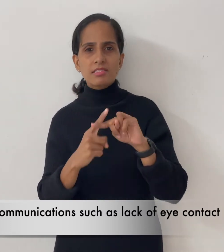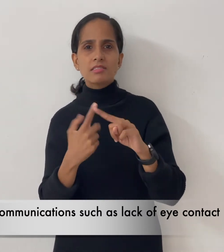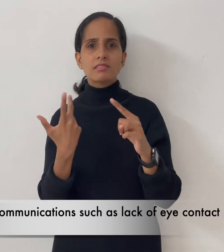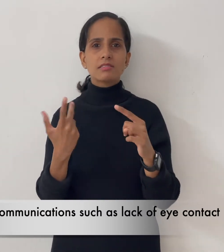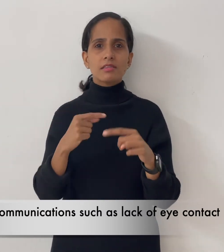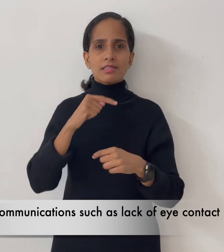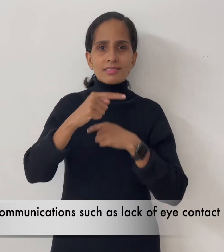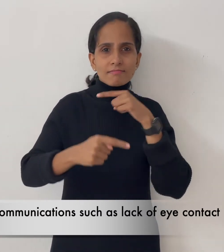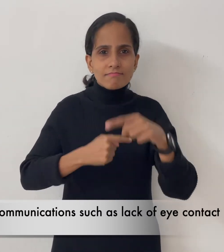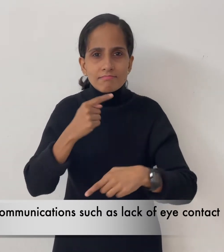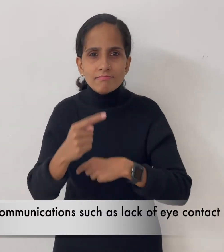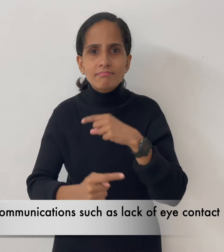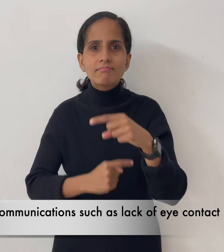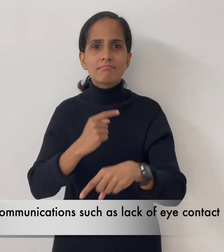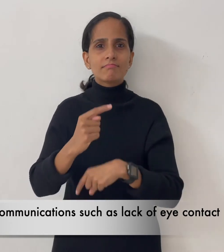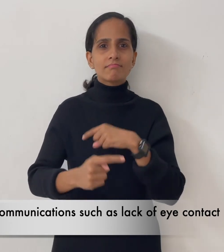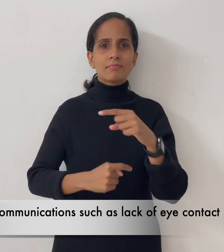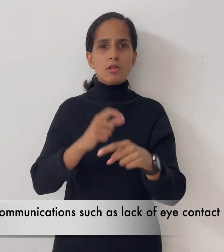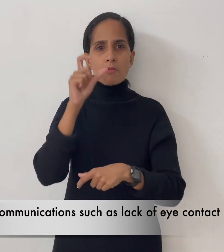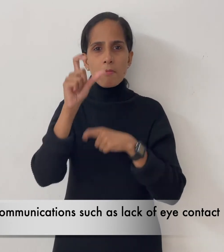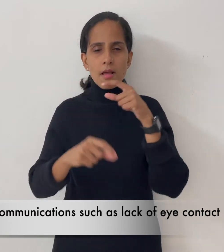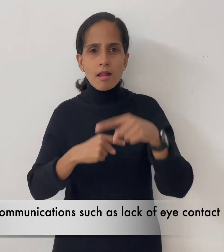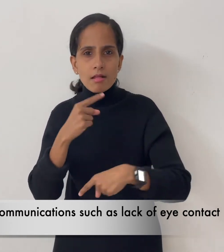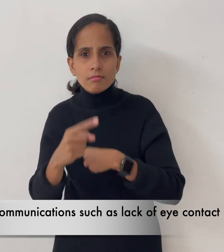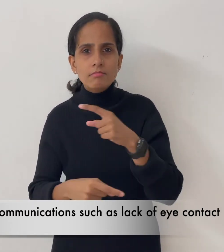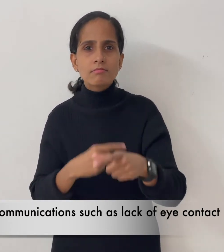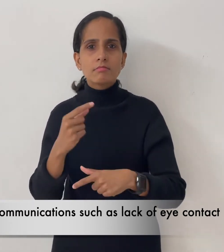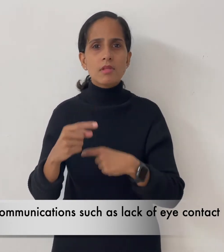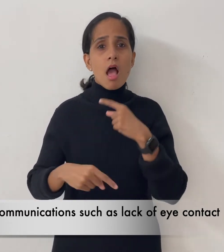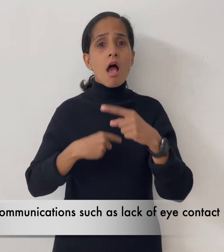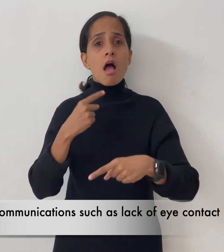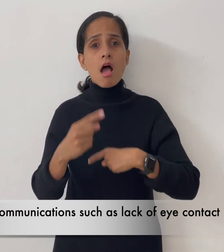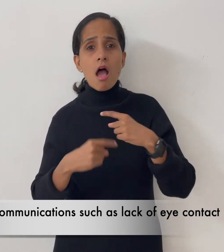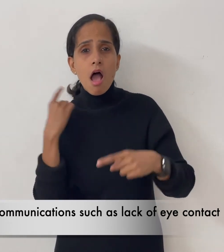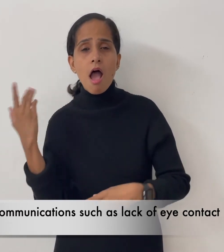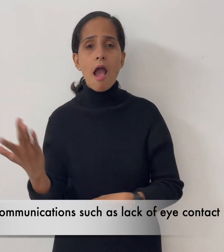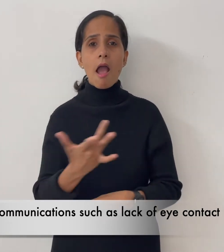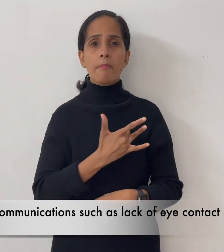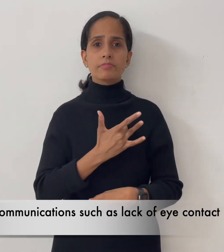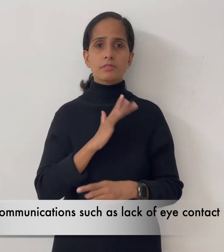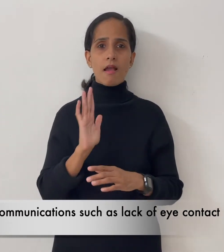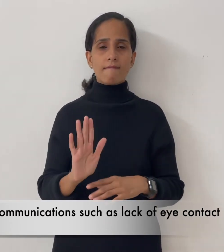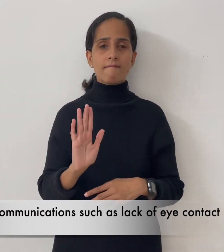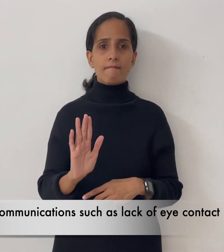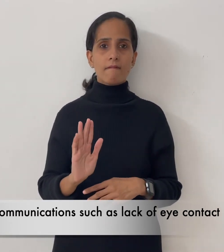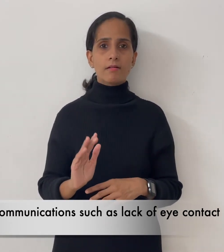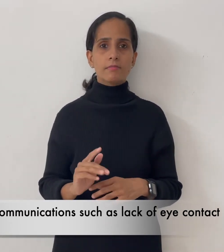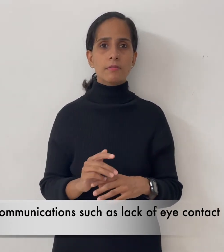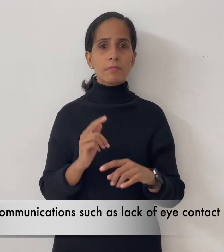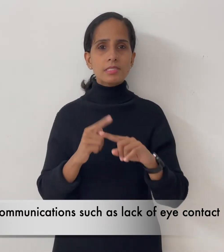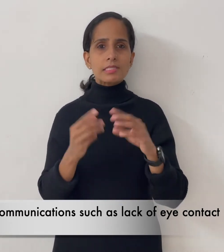typical communications such as lack of eye contact,